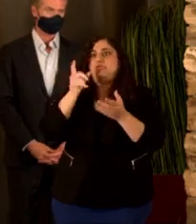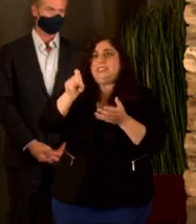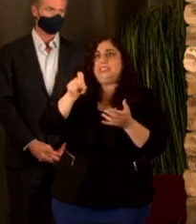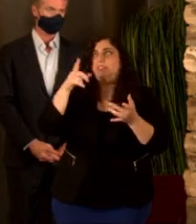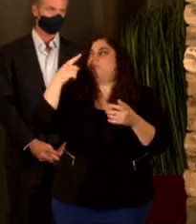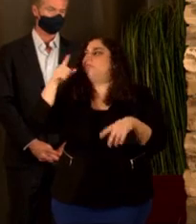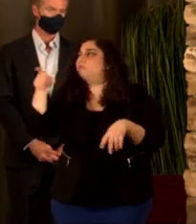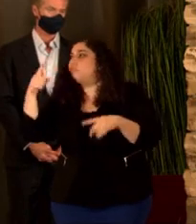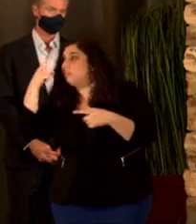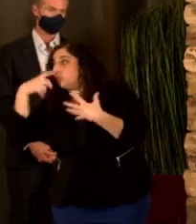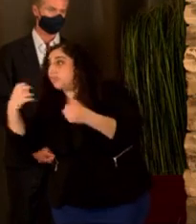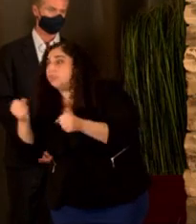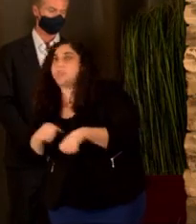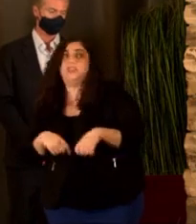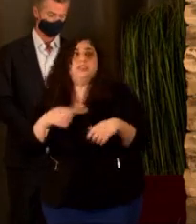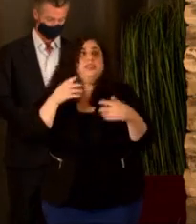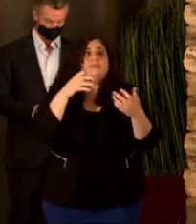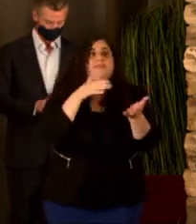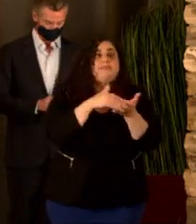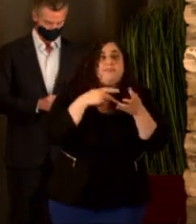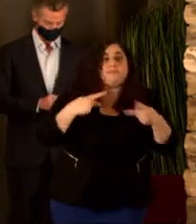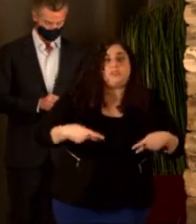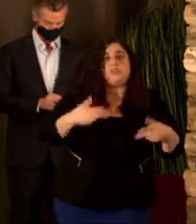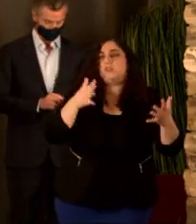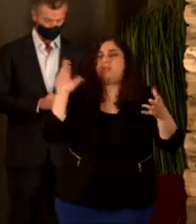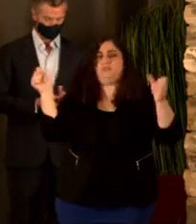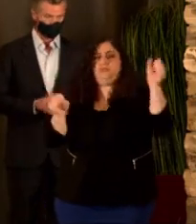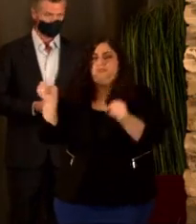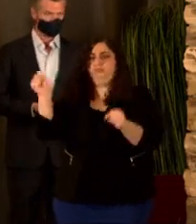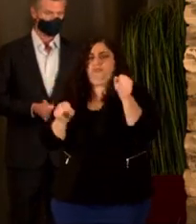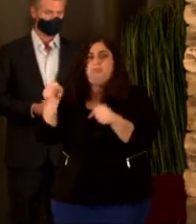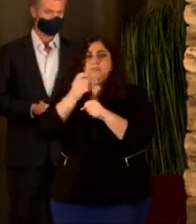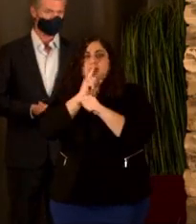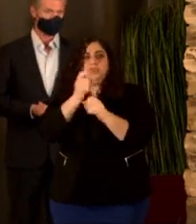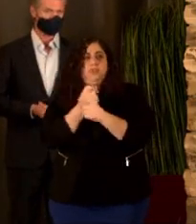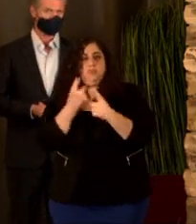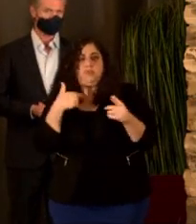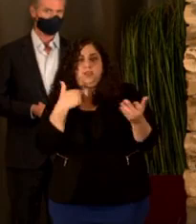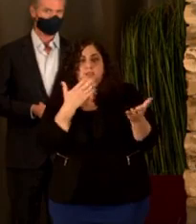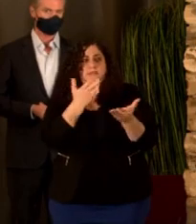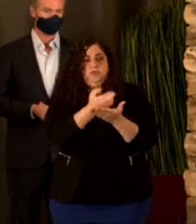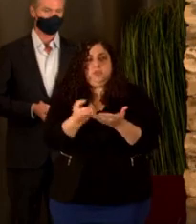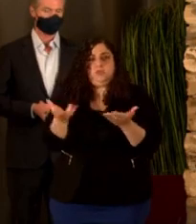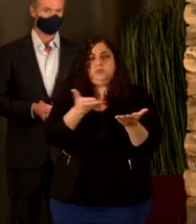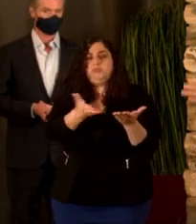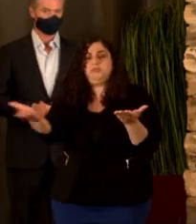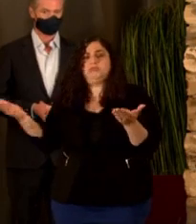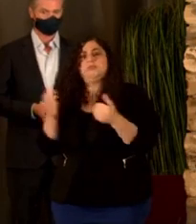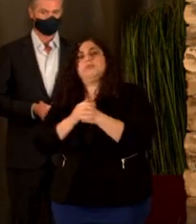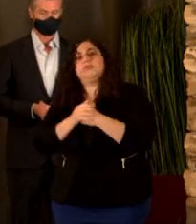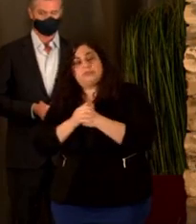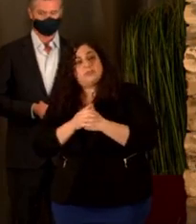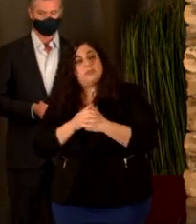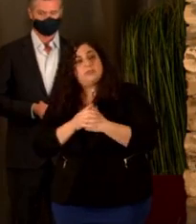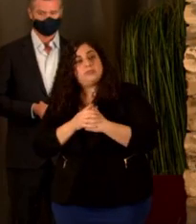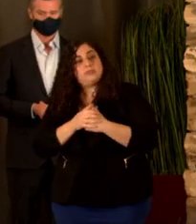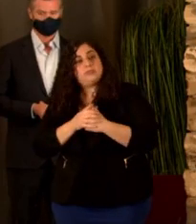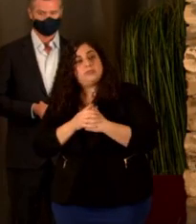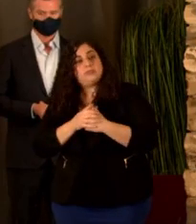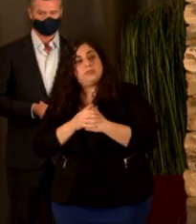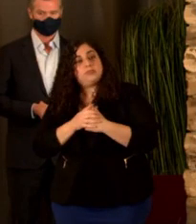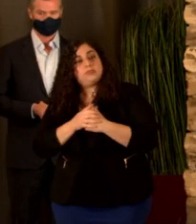services, but we expect this continuum to be built up across hospitals on the one end, but housing with support services